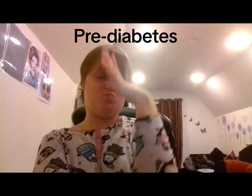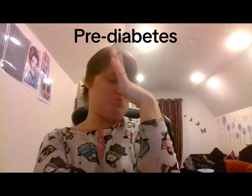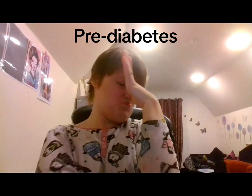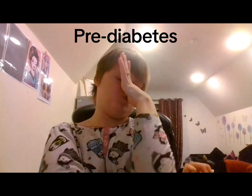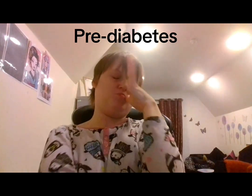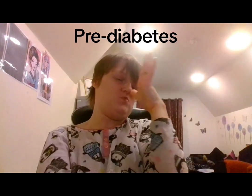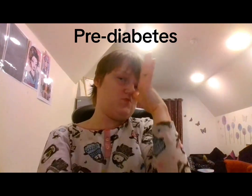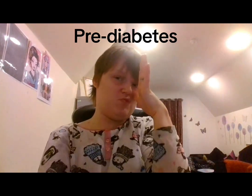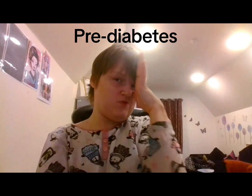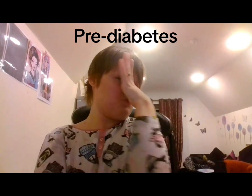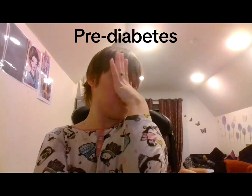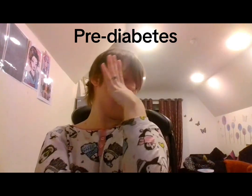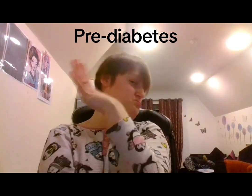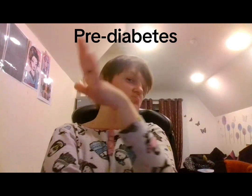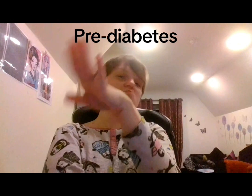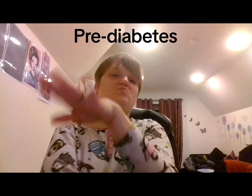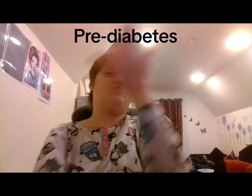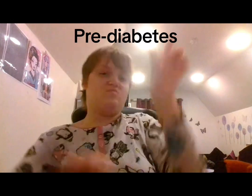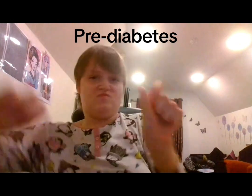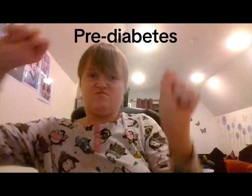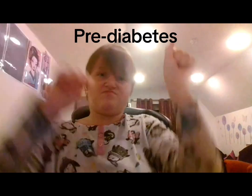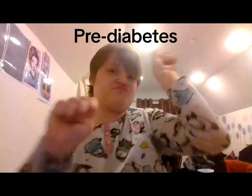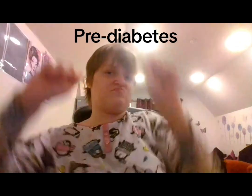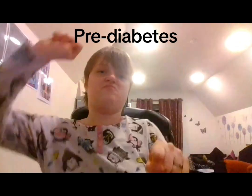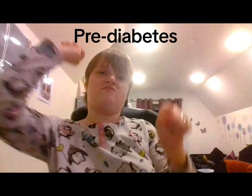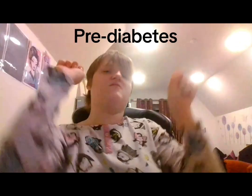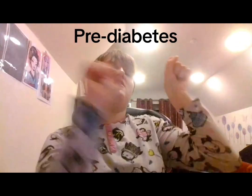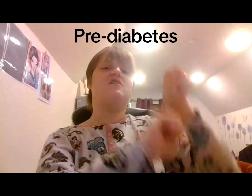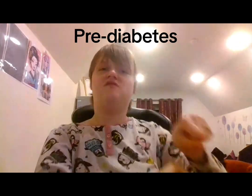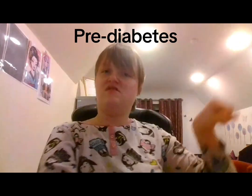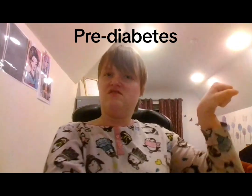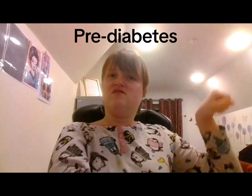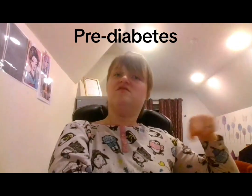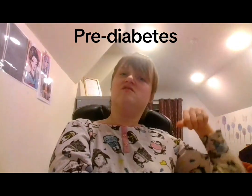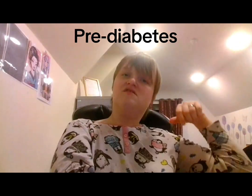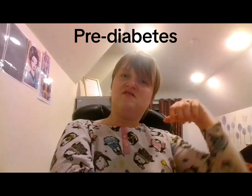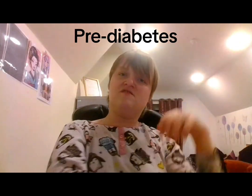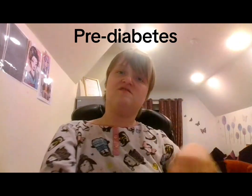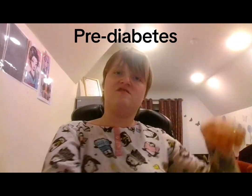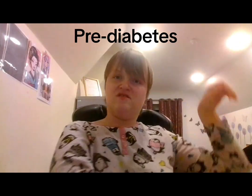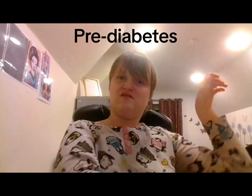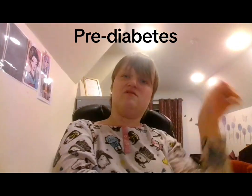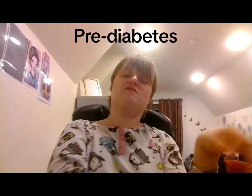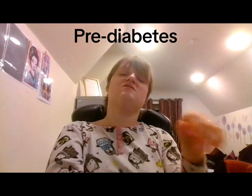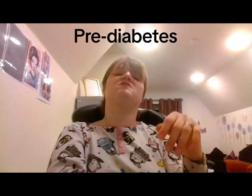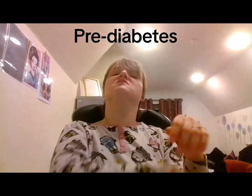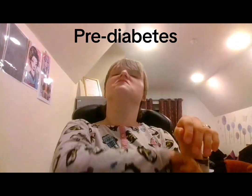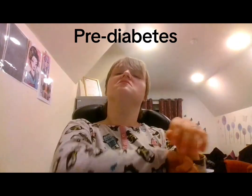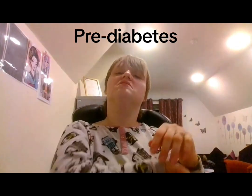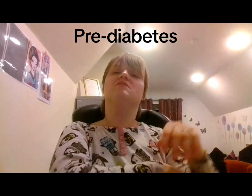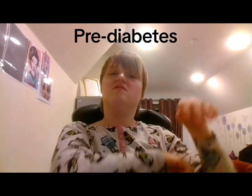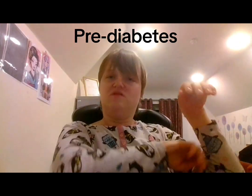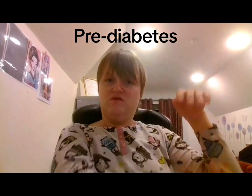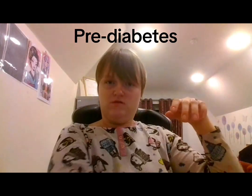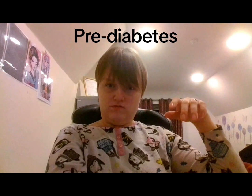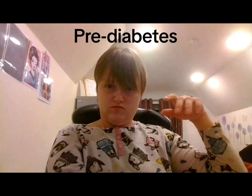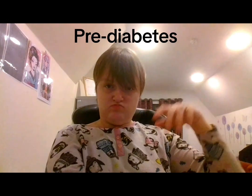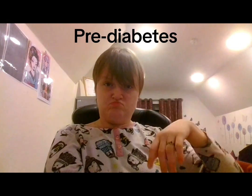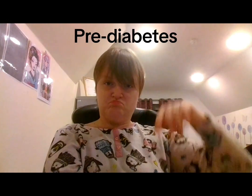more active are both positive ways to start making these changes. If you need help